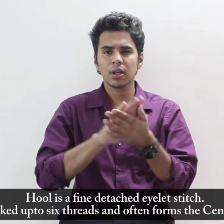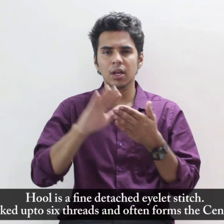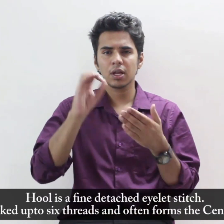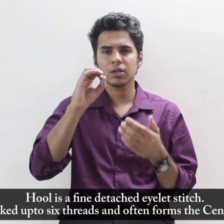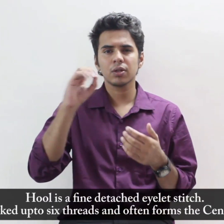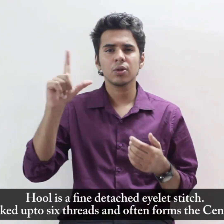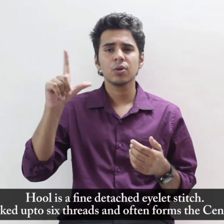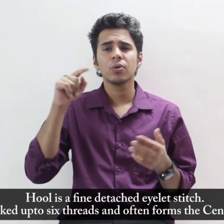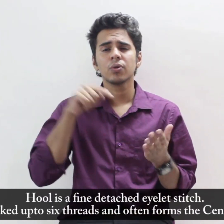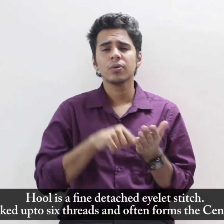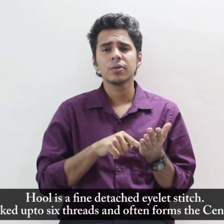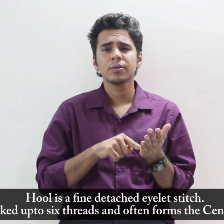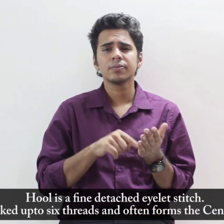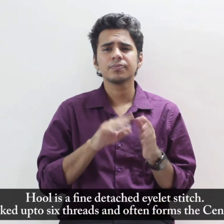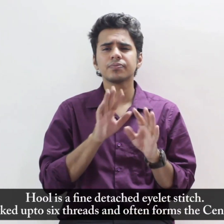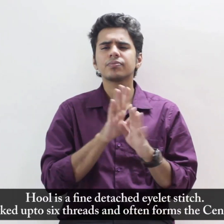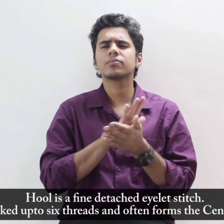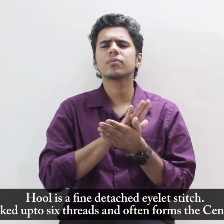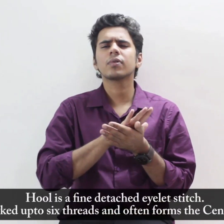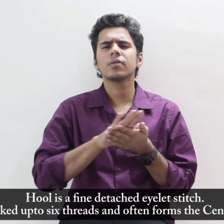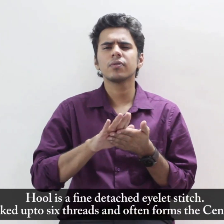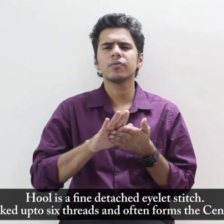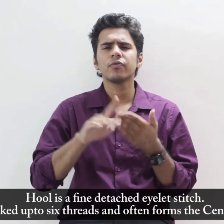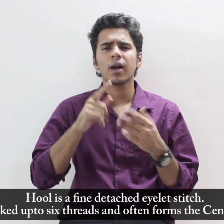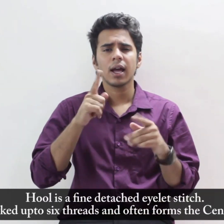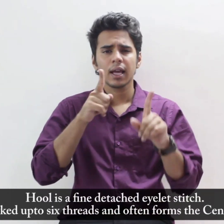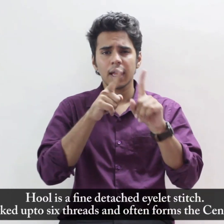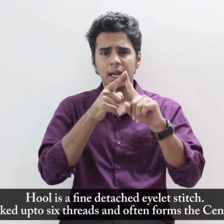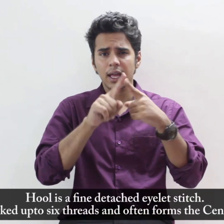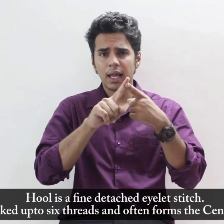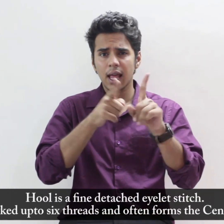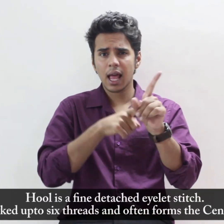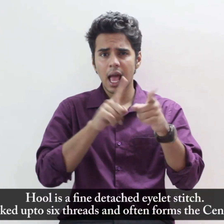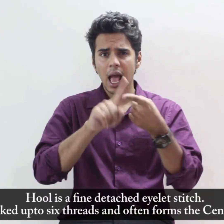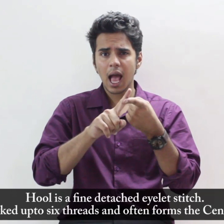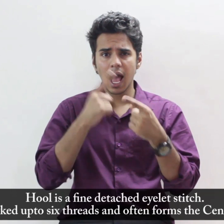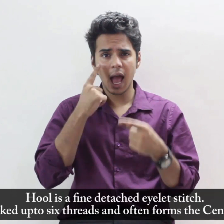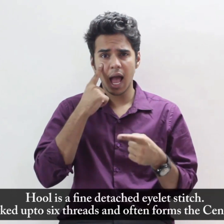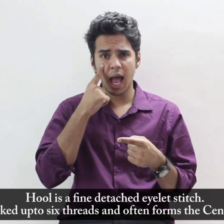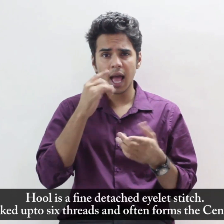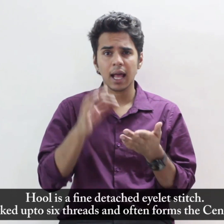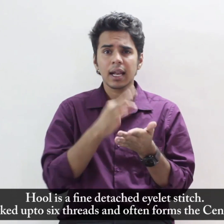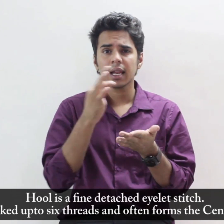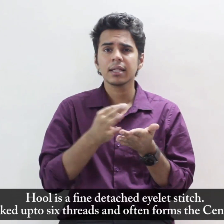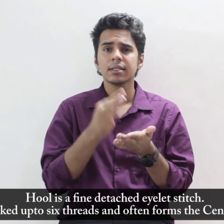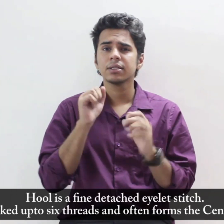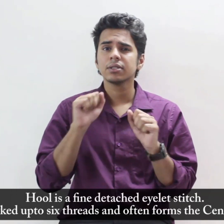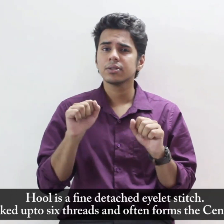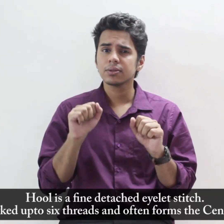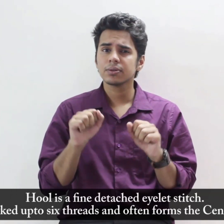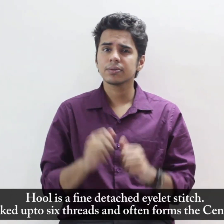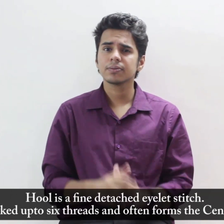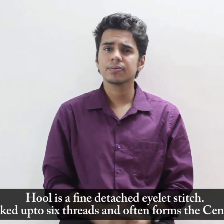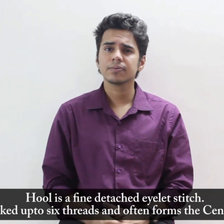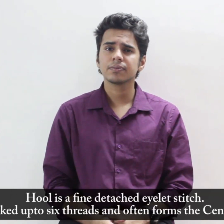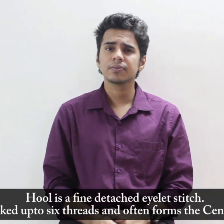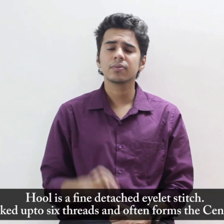Hool is a fine detached eyelet stitch. It can be worked upon 6 threads and often forms the center of